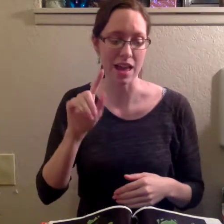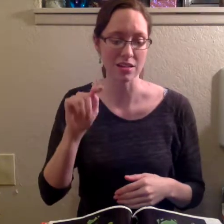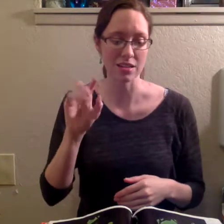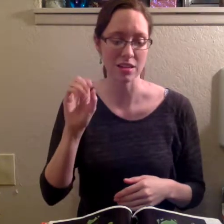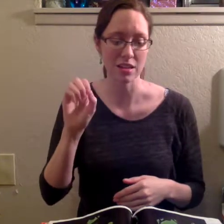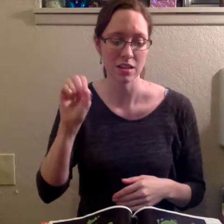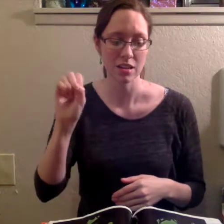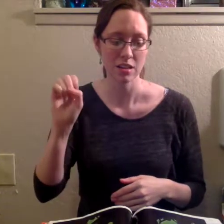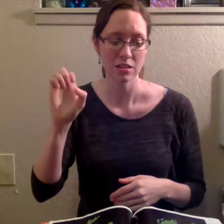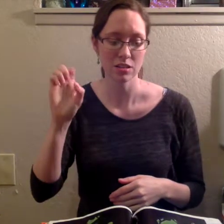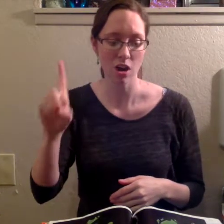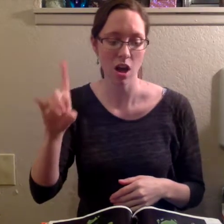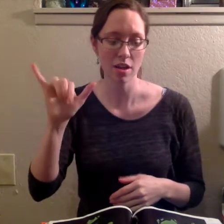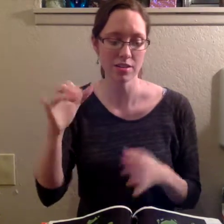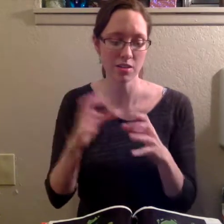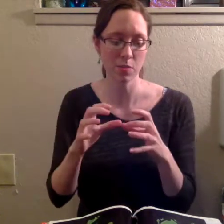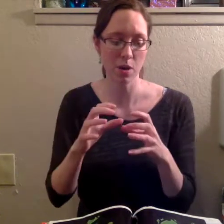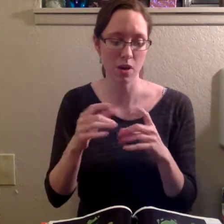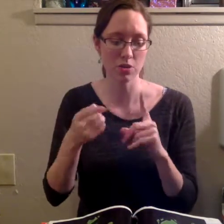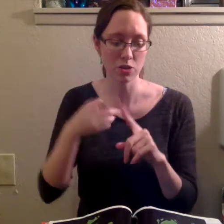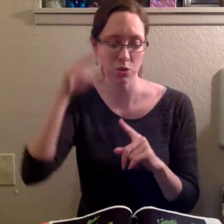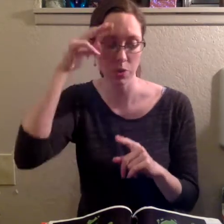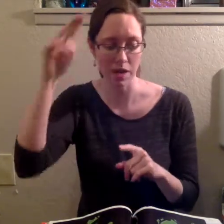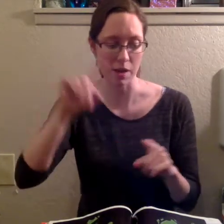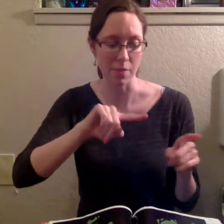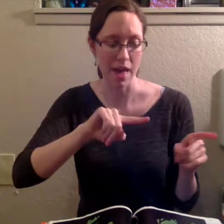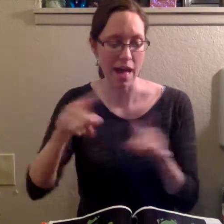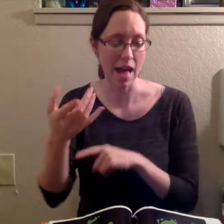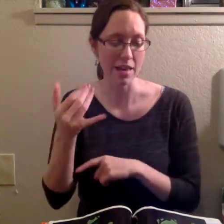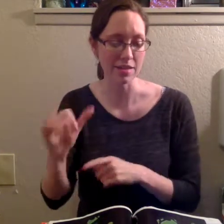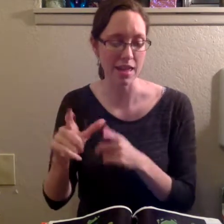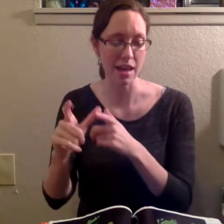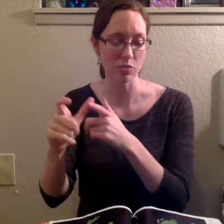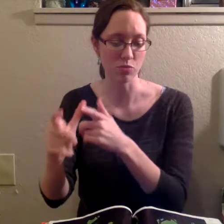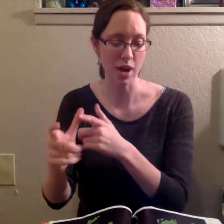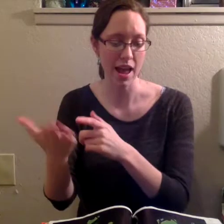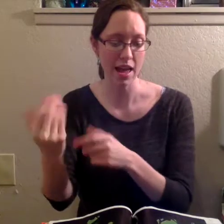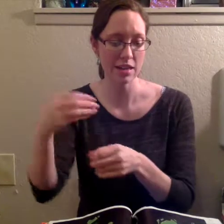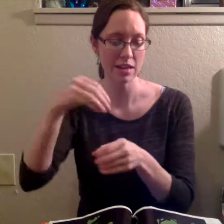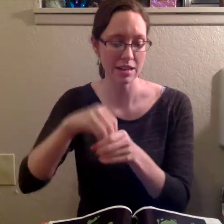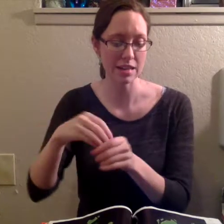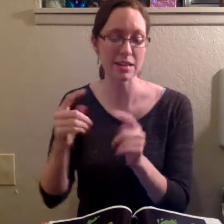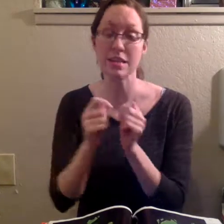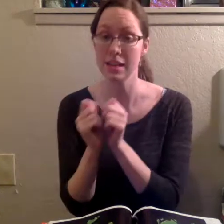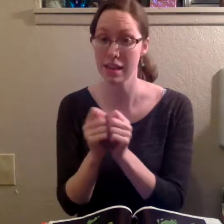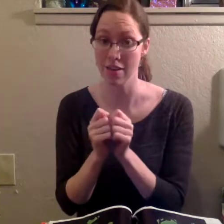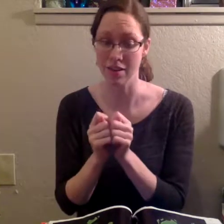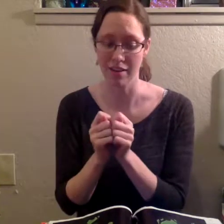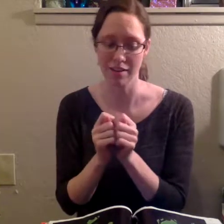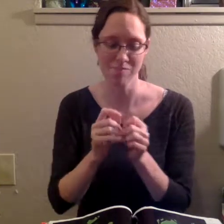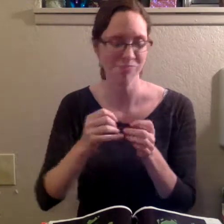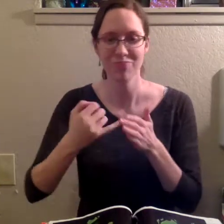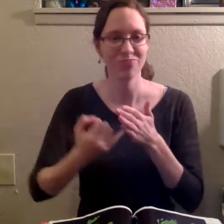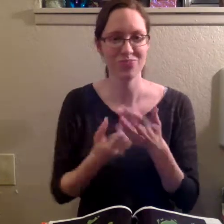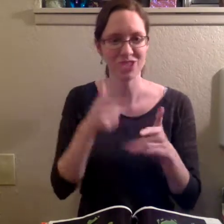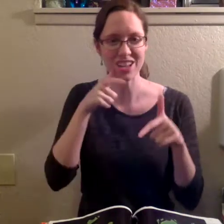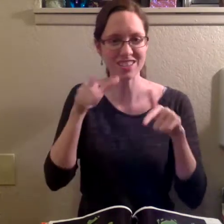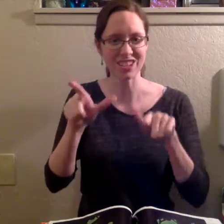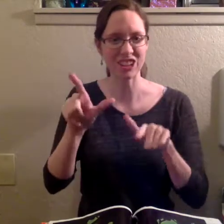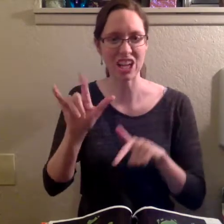and tossed the ball to him as they ran in together. "Just